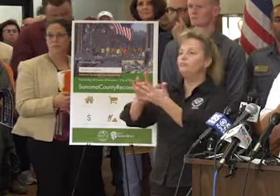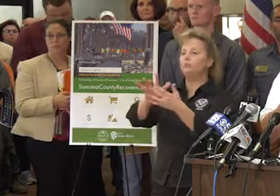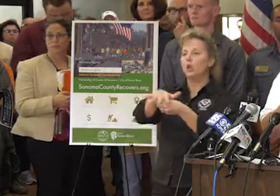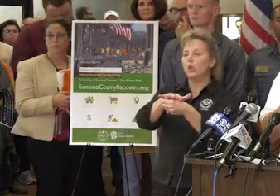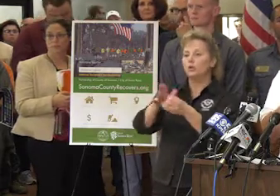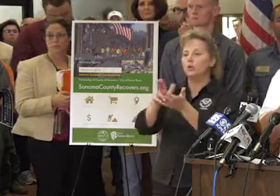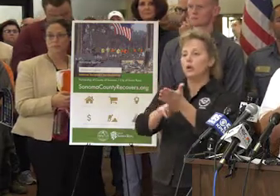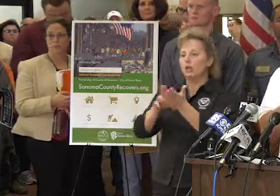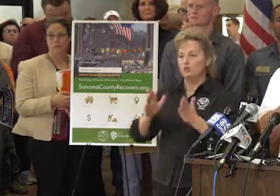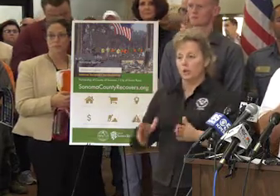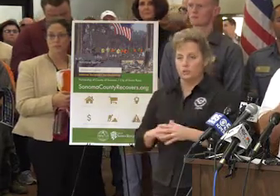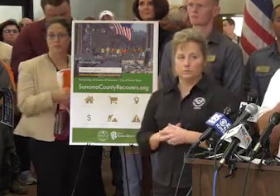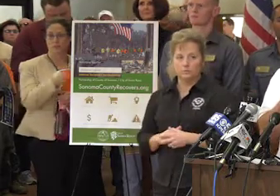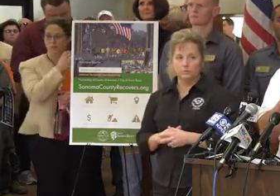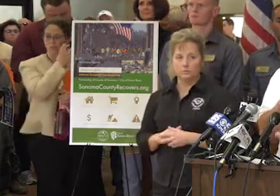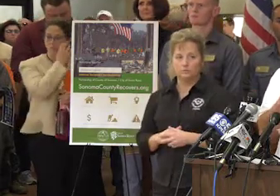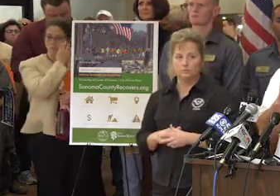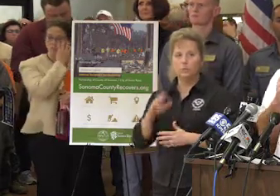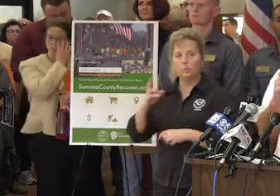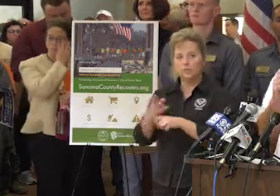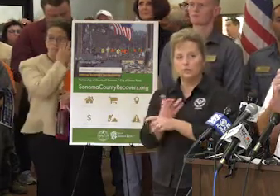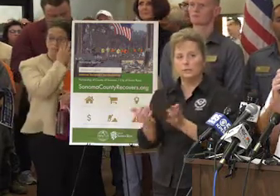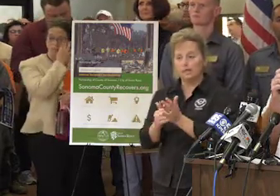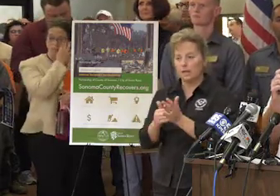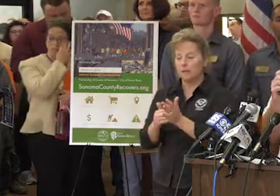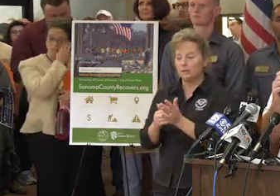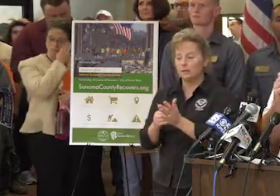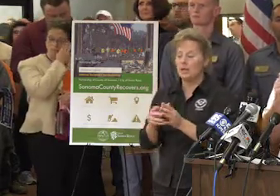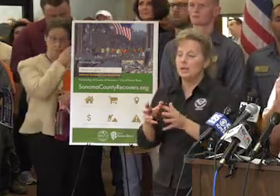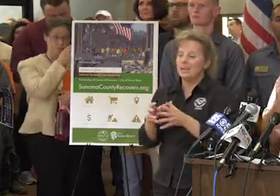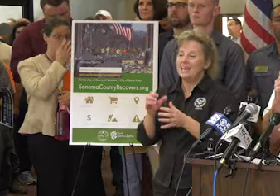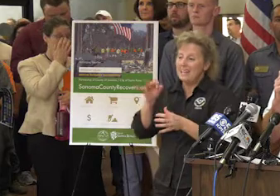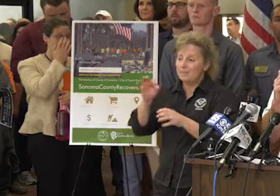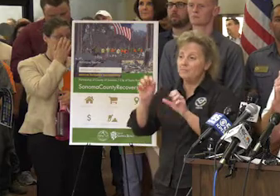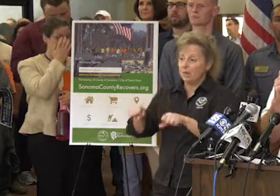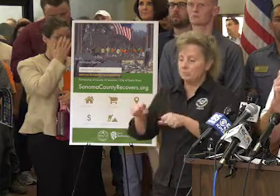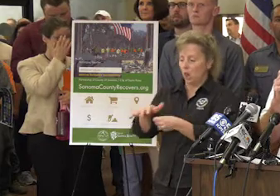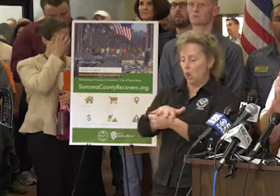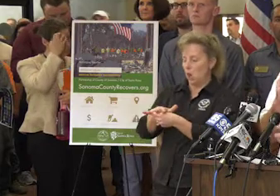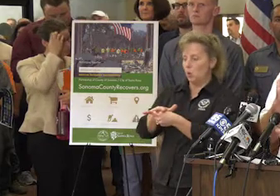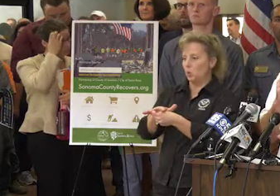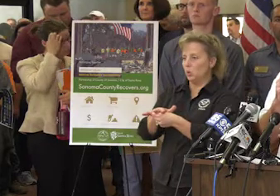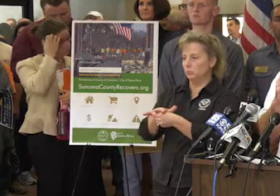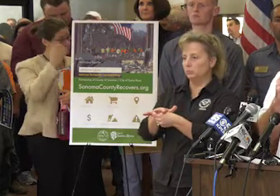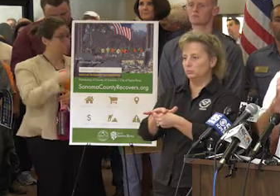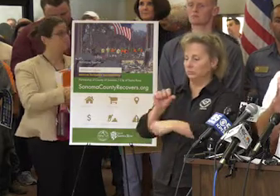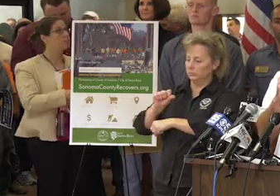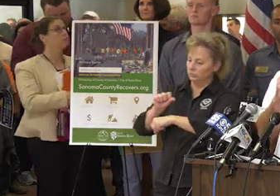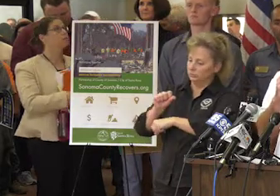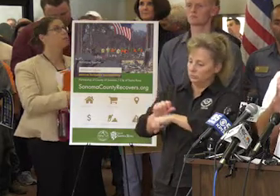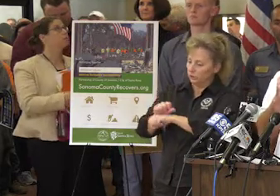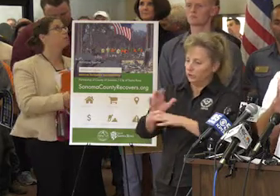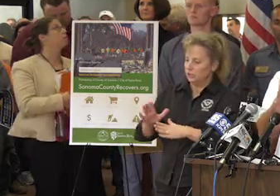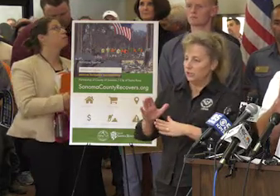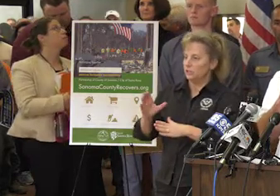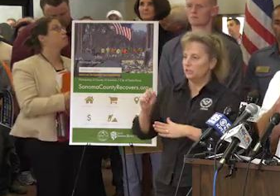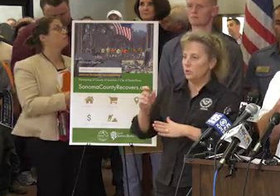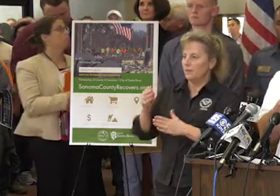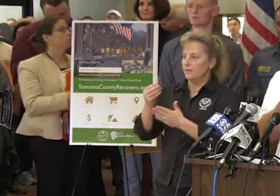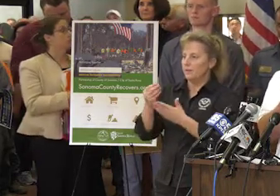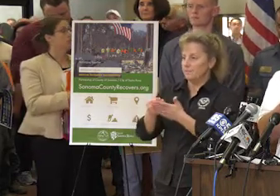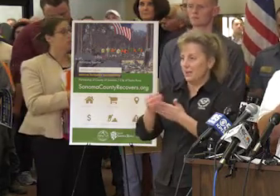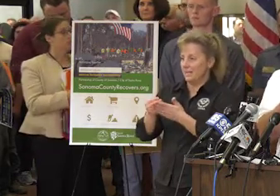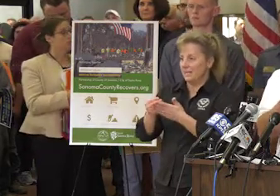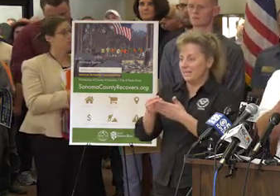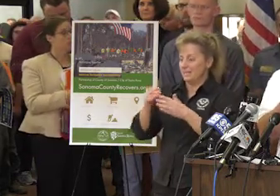local contractors. And we will be using, again, to the fullest extent possible, local sources so that the money that is being fed from the federal government is staying